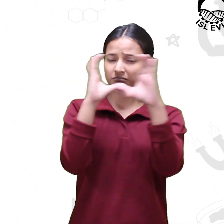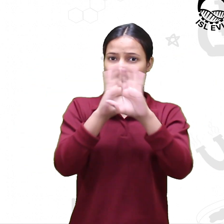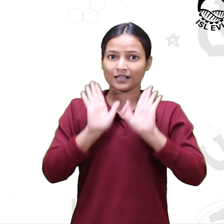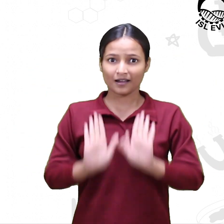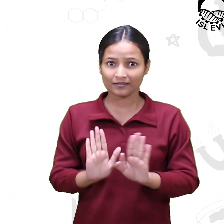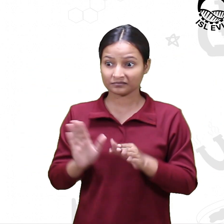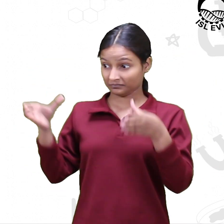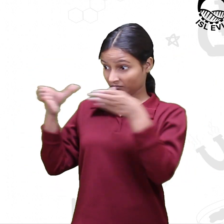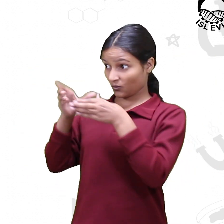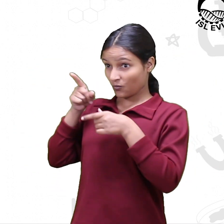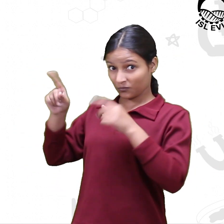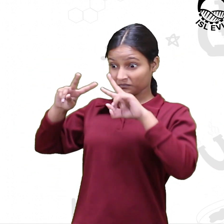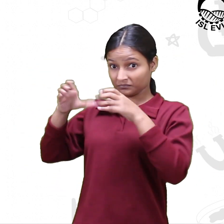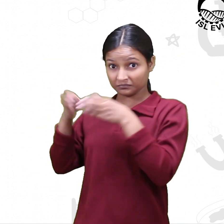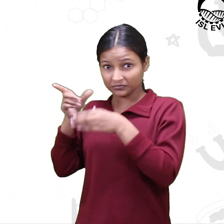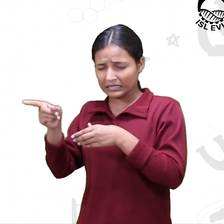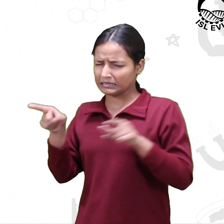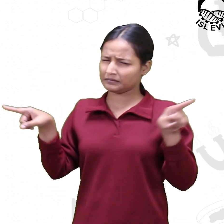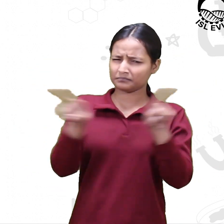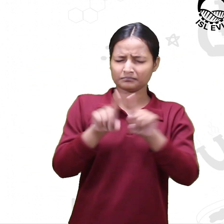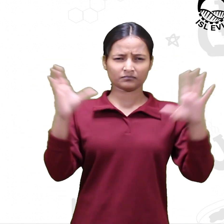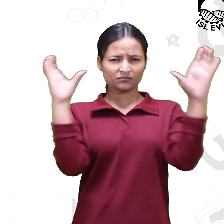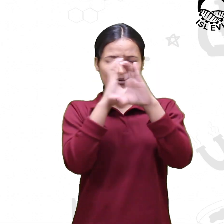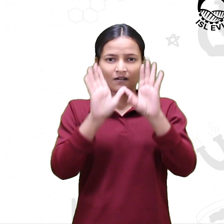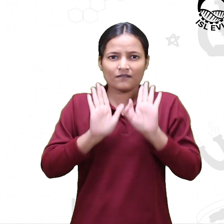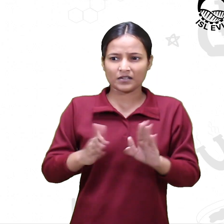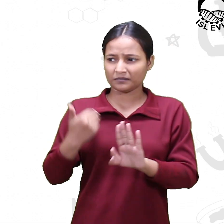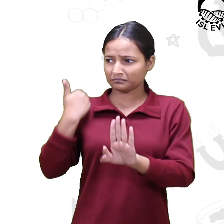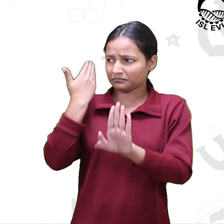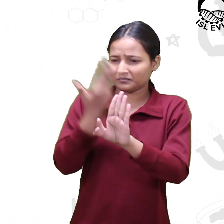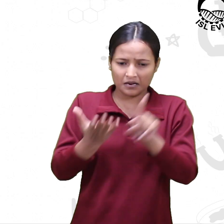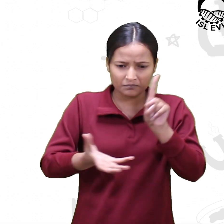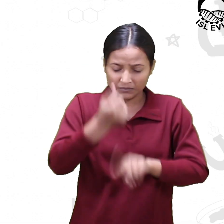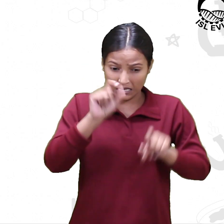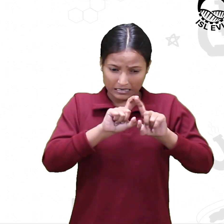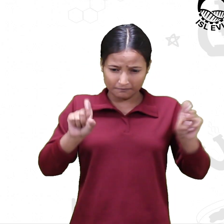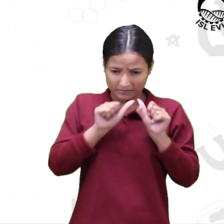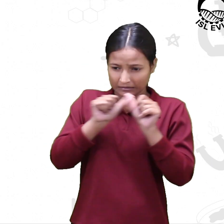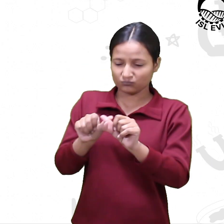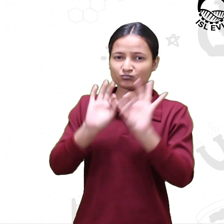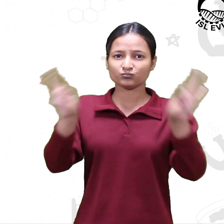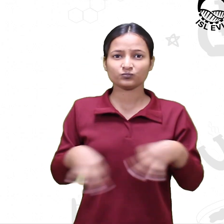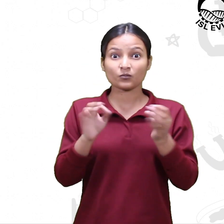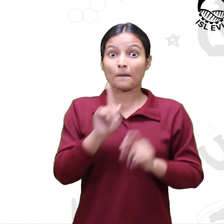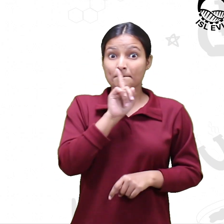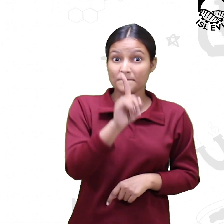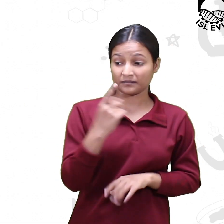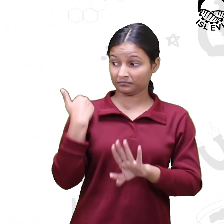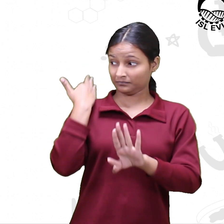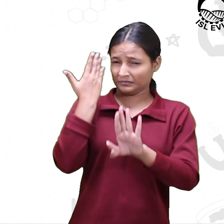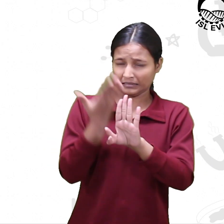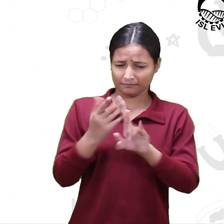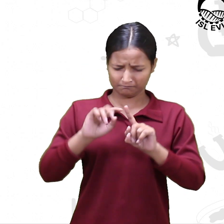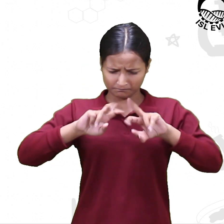puzzled the scientists too. There doesn't seem to be a defined reason for such thing to happen. But from